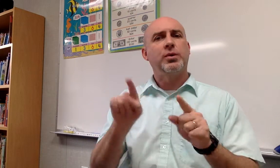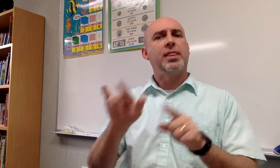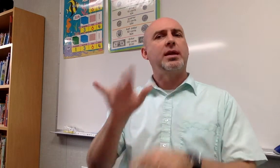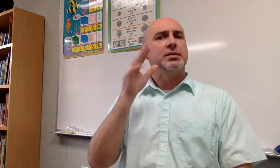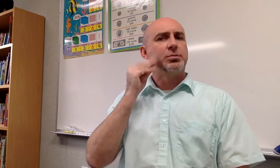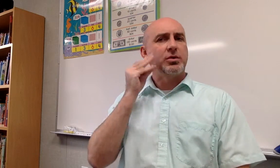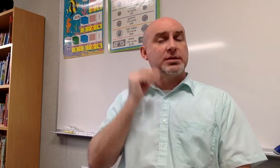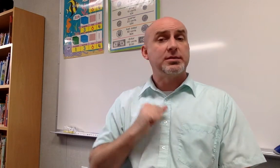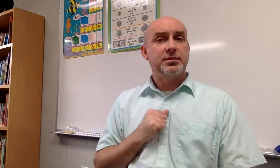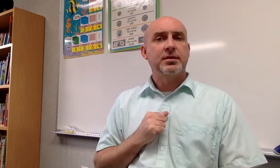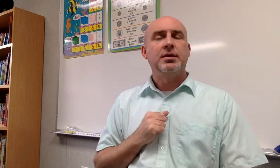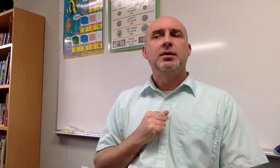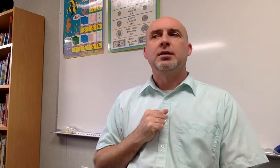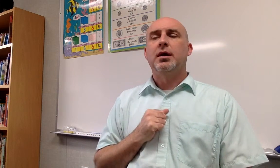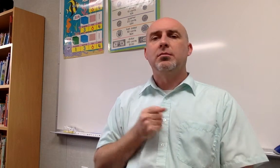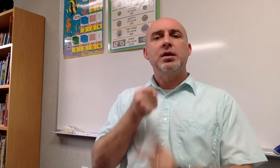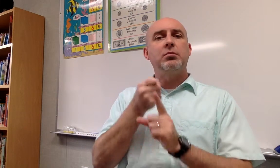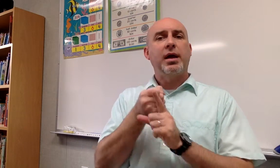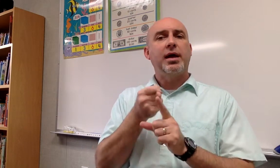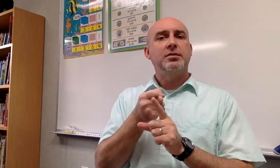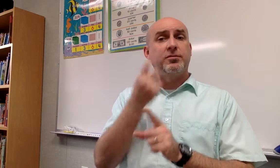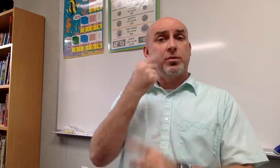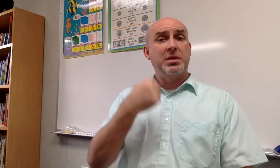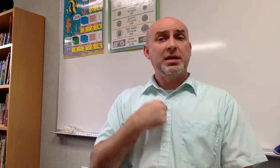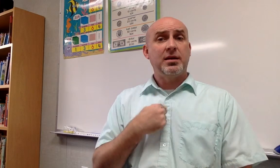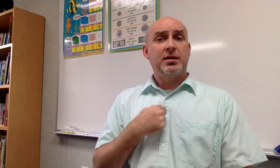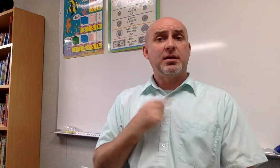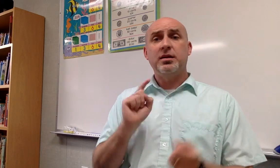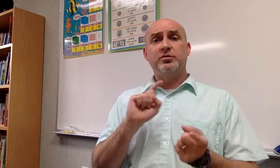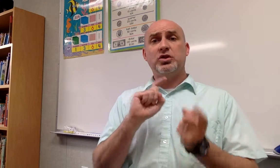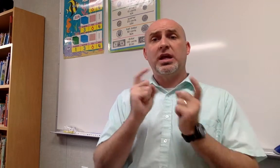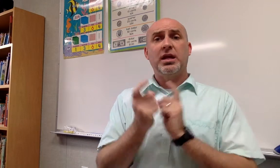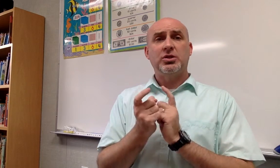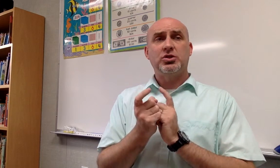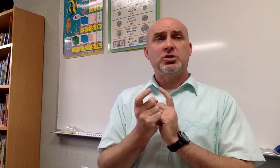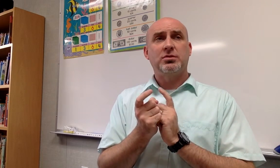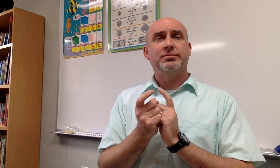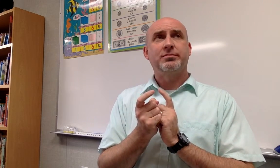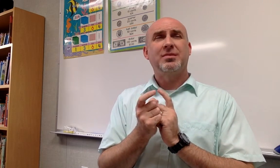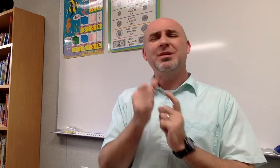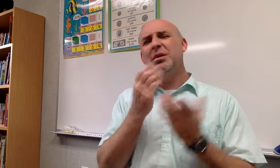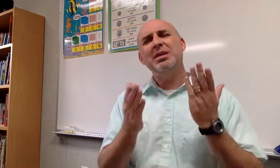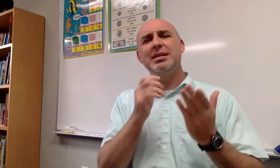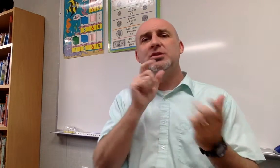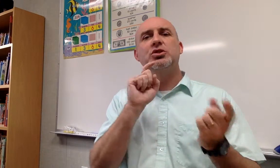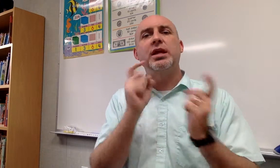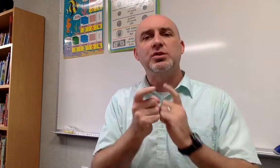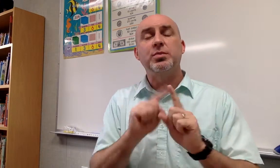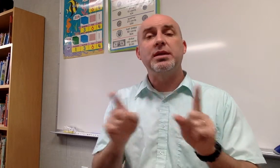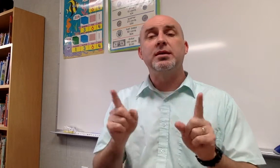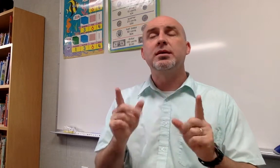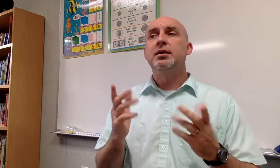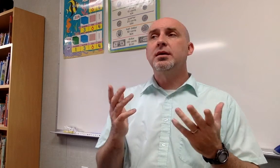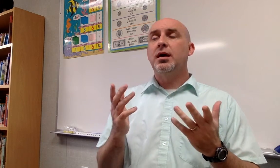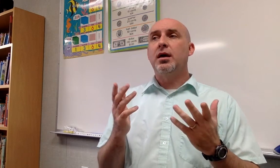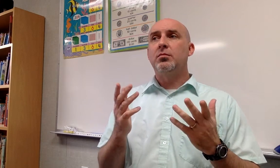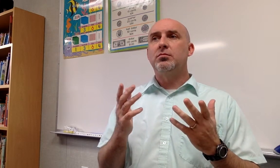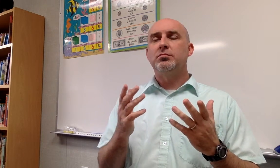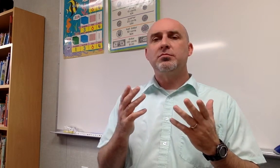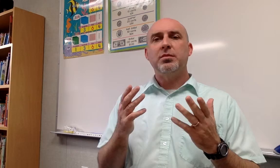that experience. Impact for me kind of changed. Maybe it didn't change, but it